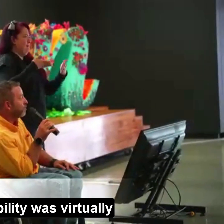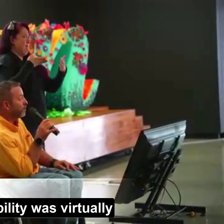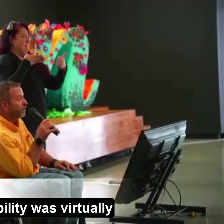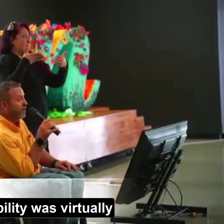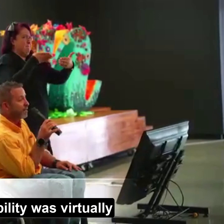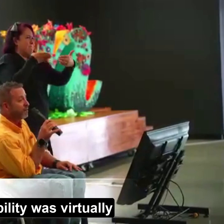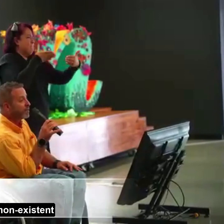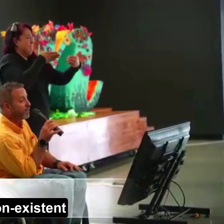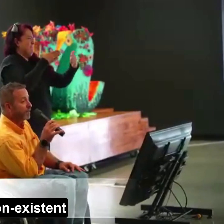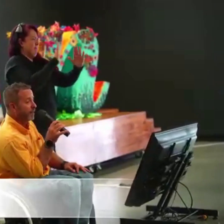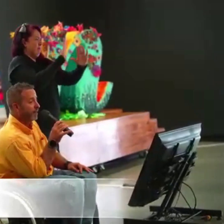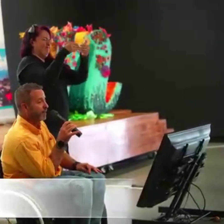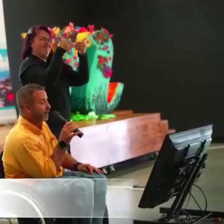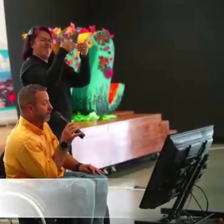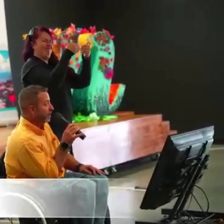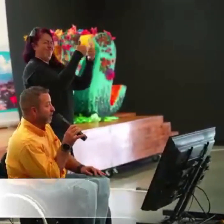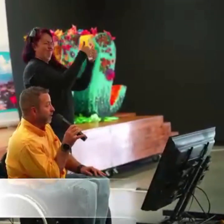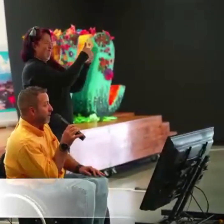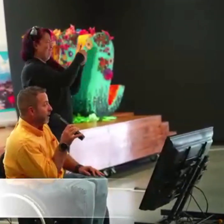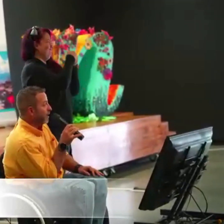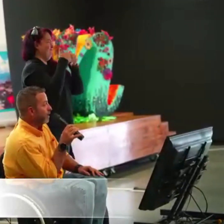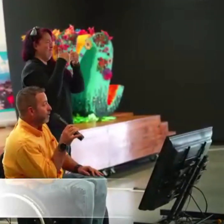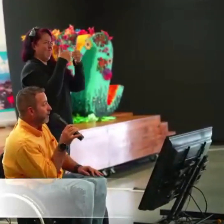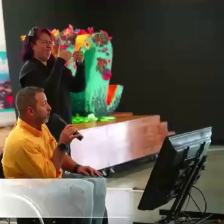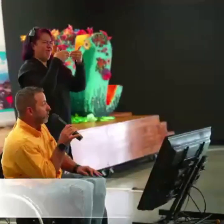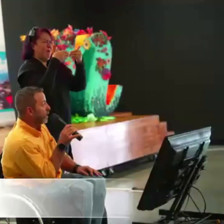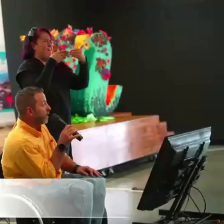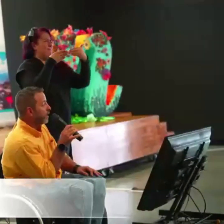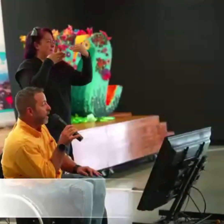Accessibility was virtually non-existent.